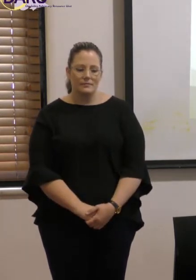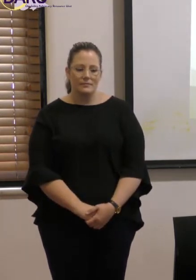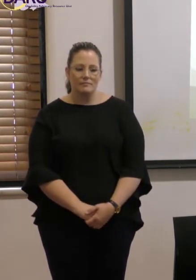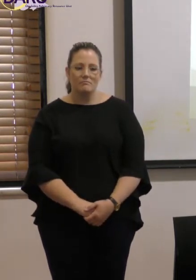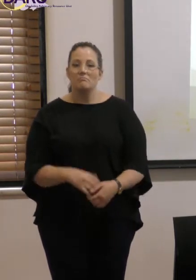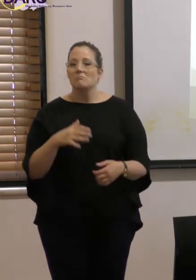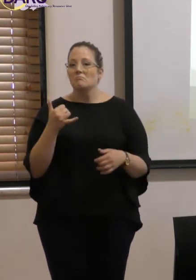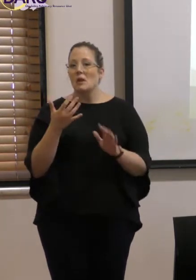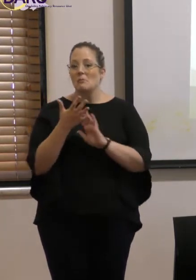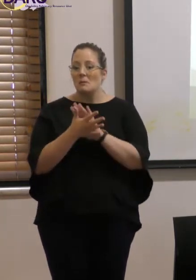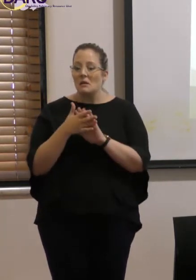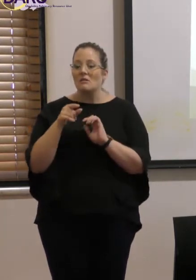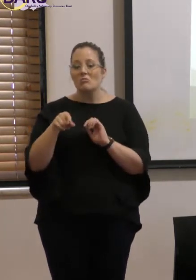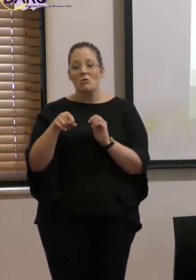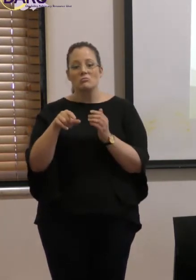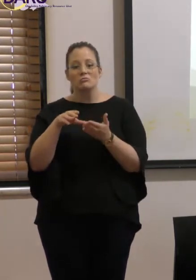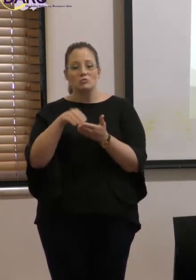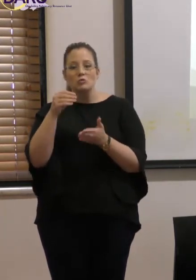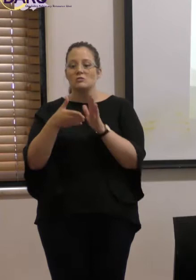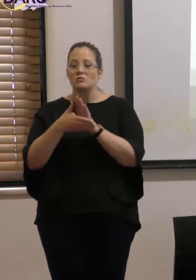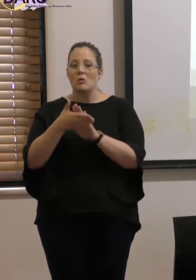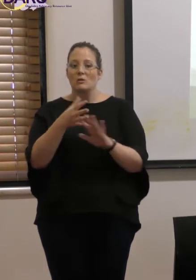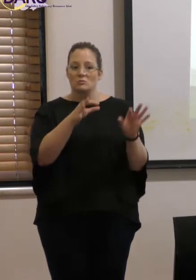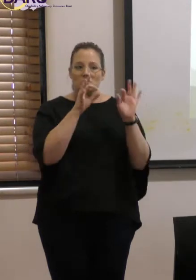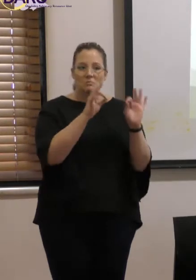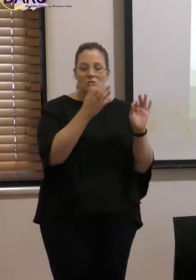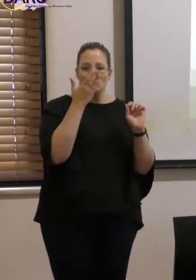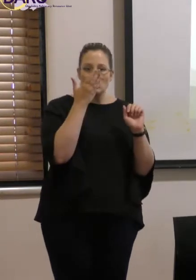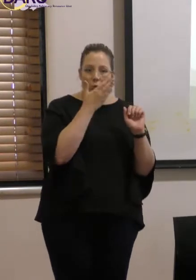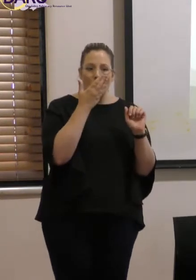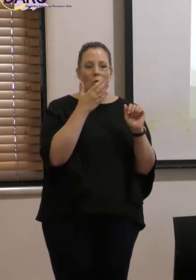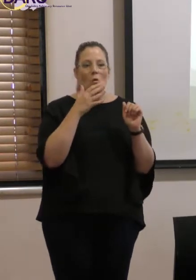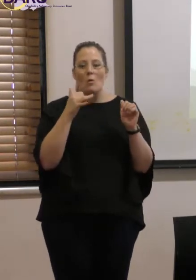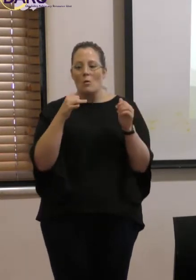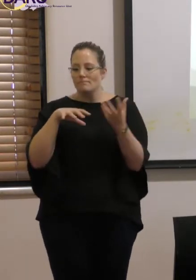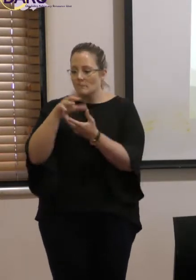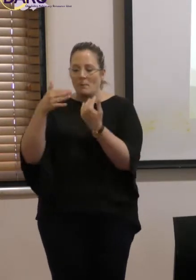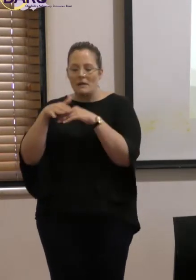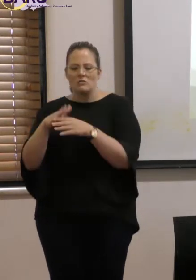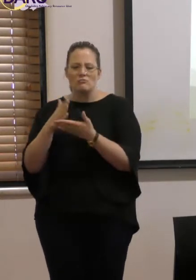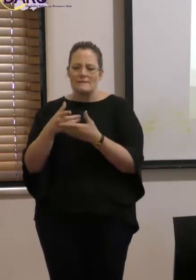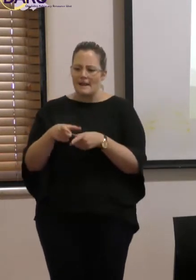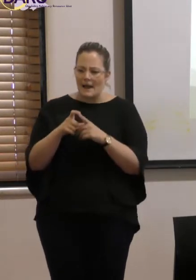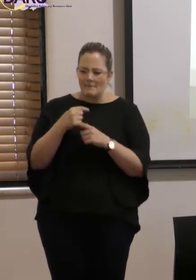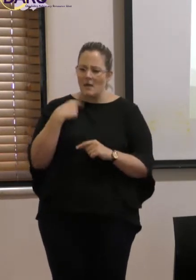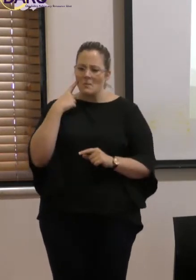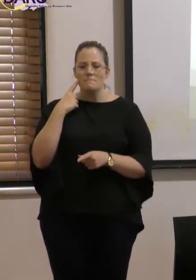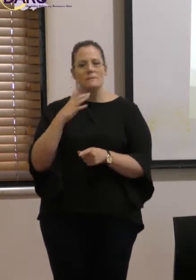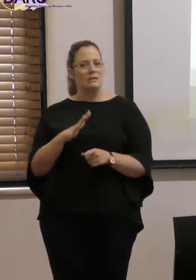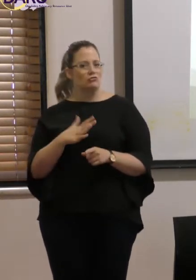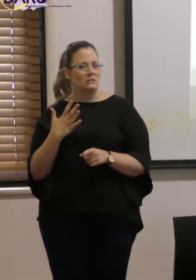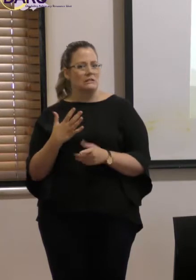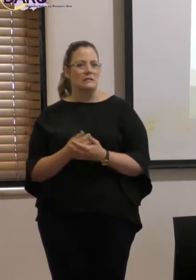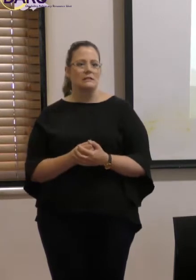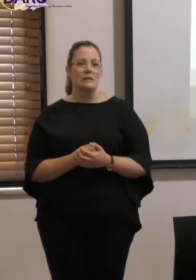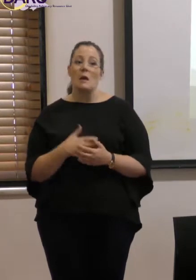those kids are now going to special school or those kids are in the it was difficult to tell, but I thought that was really interesting. And again, that could be a